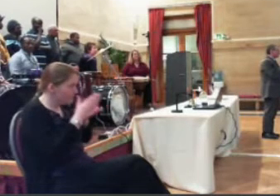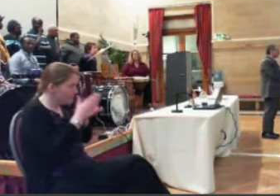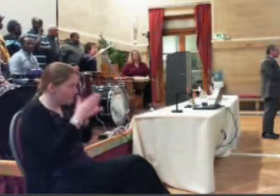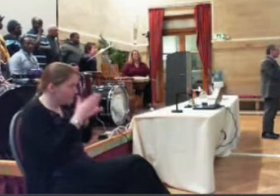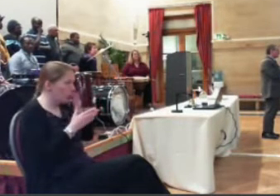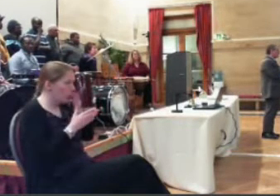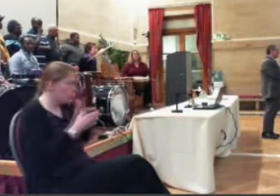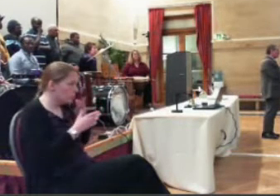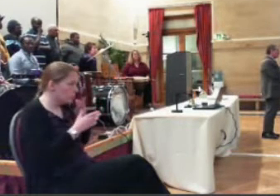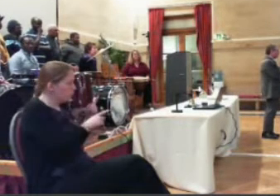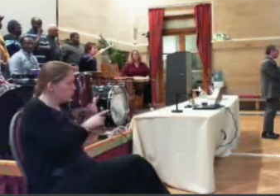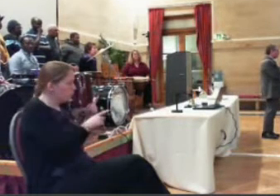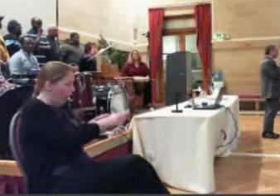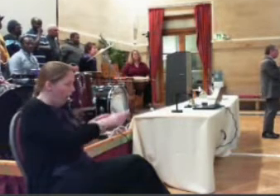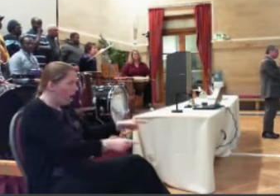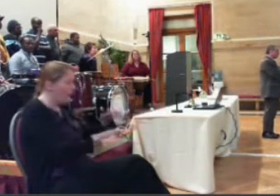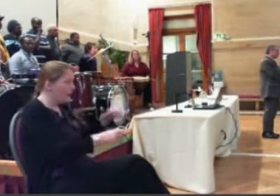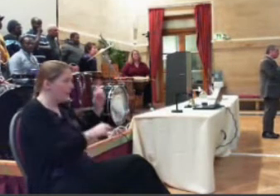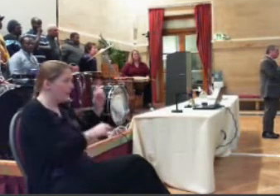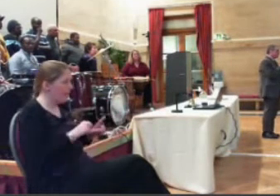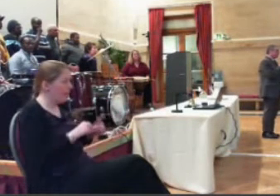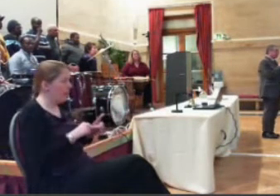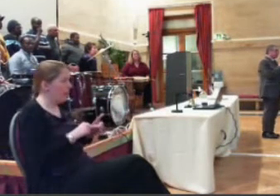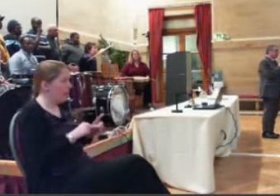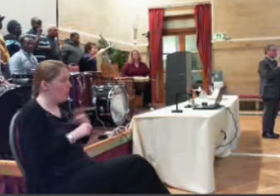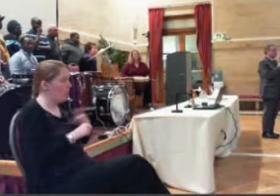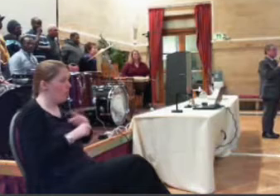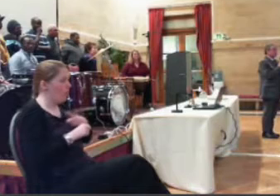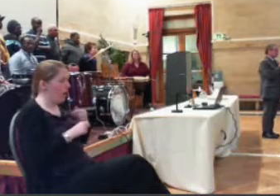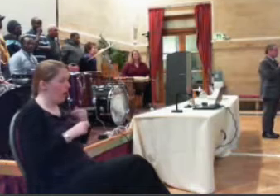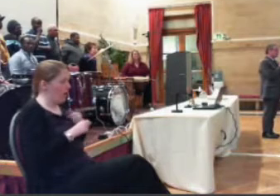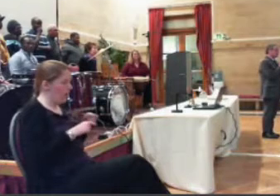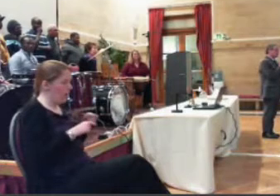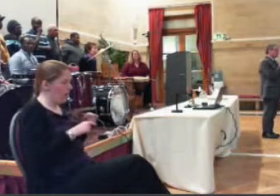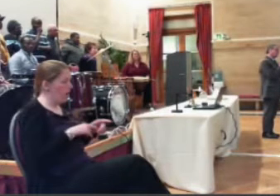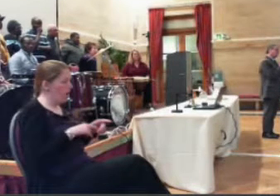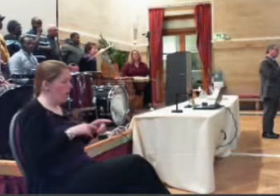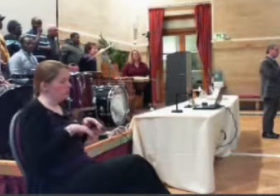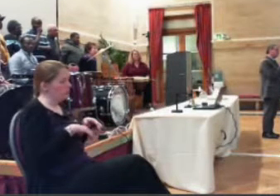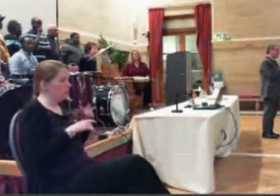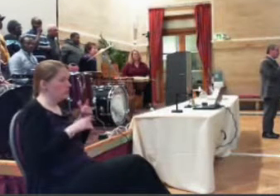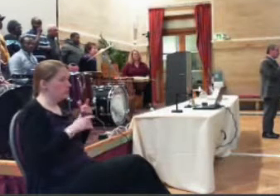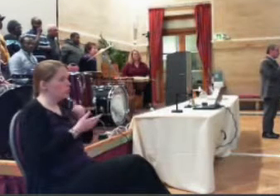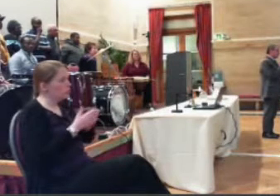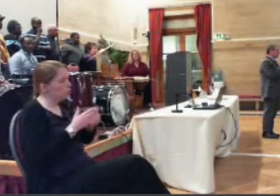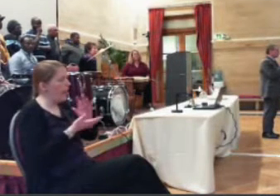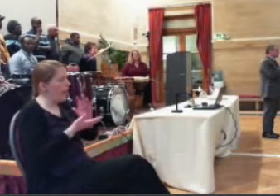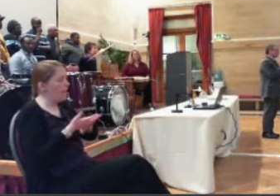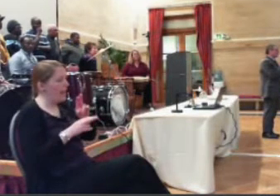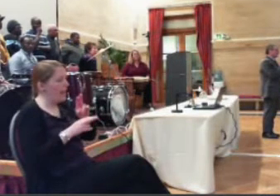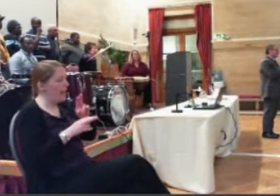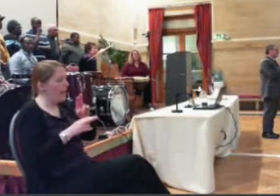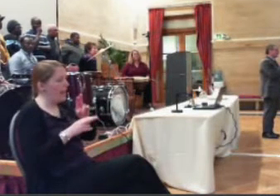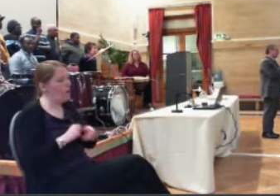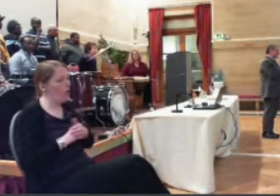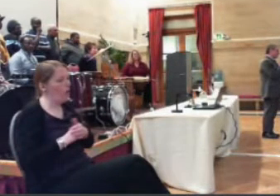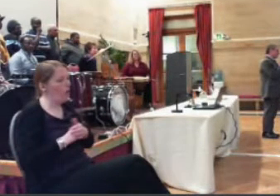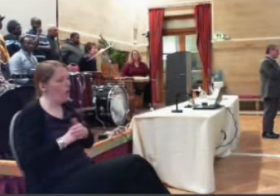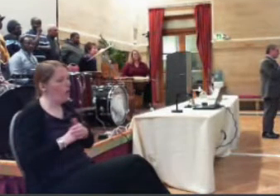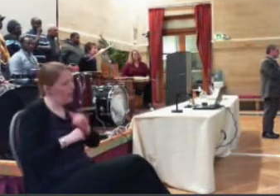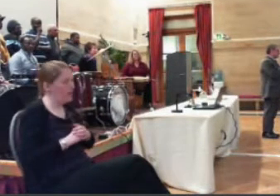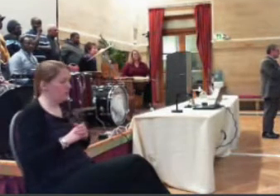people, the people who receive the prejudices of usually their parents.